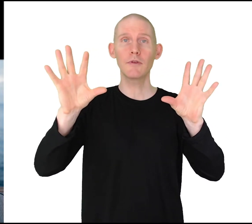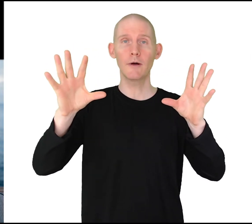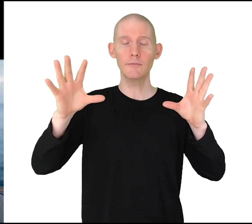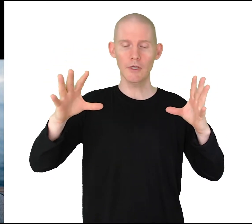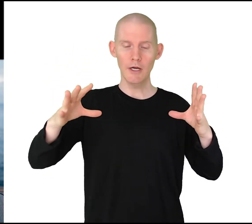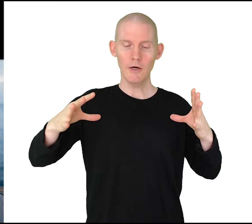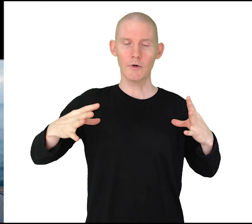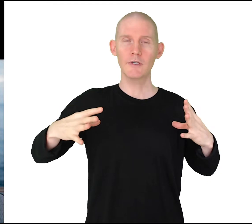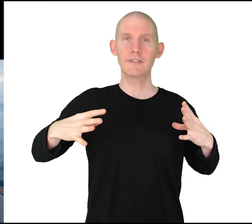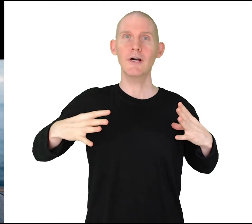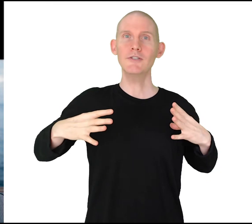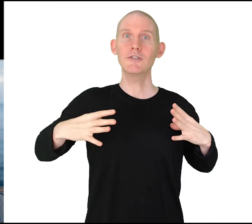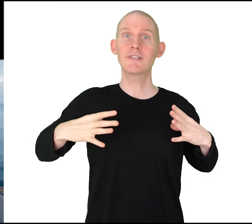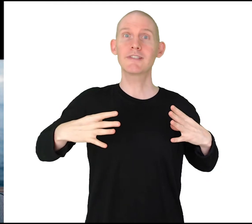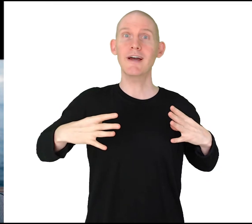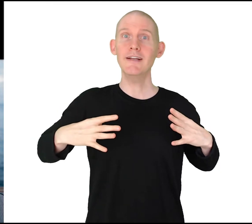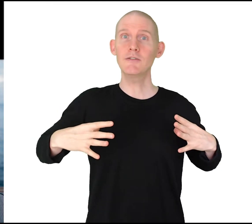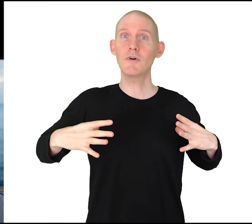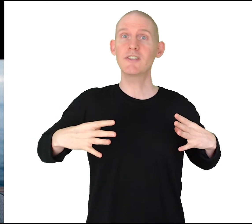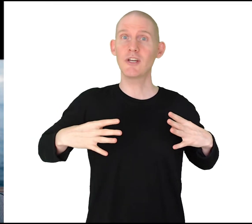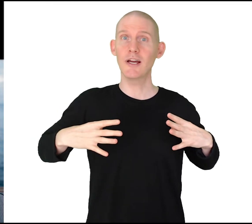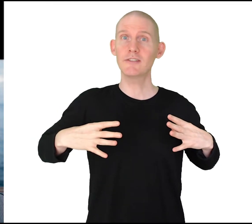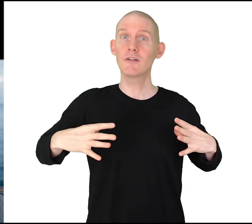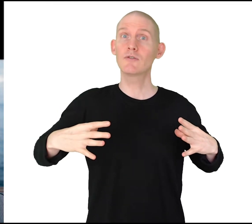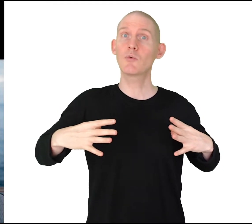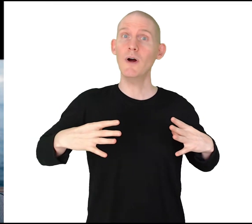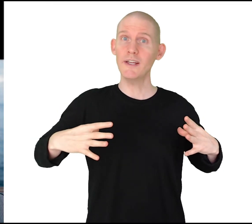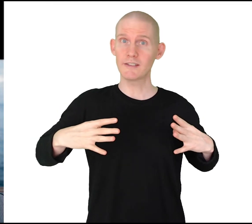thumbs, we're going to touch the sides of our chest twice.